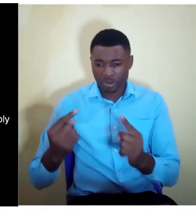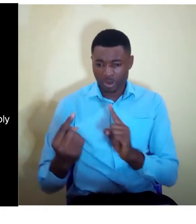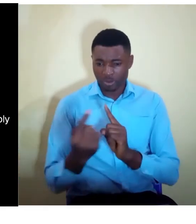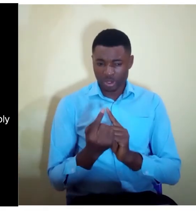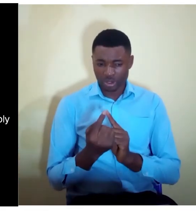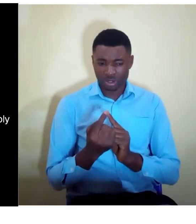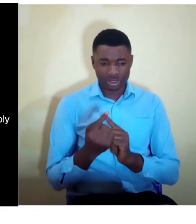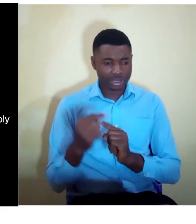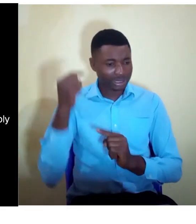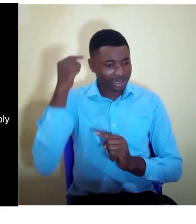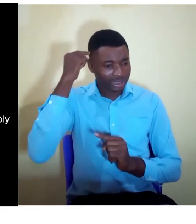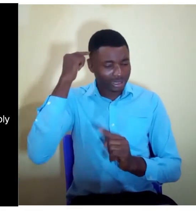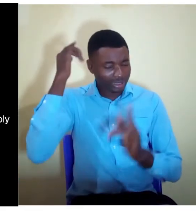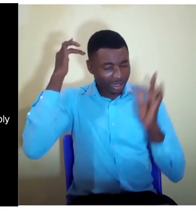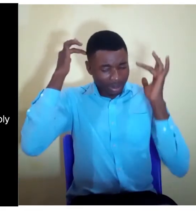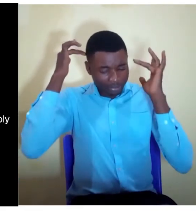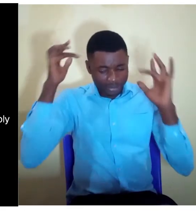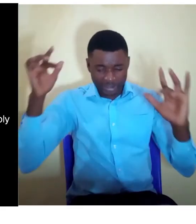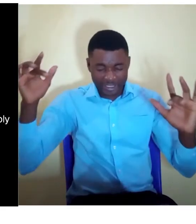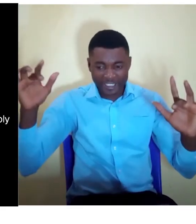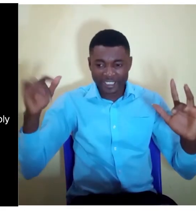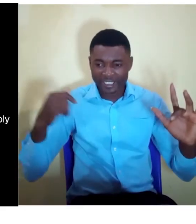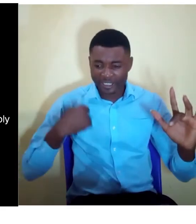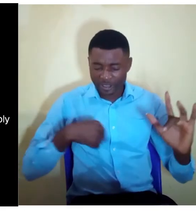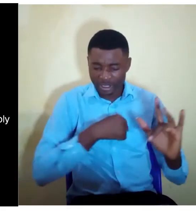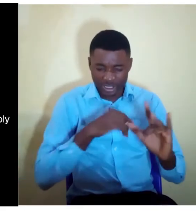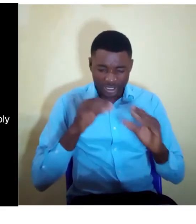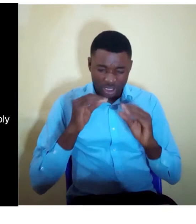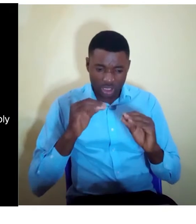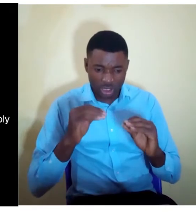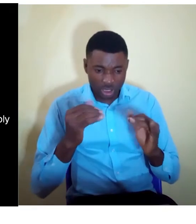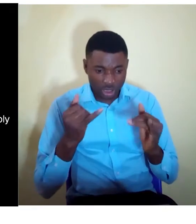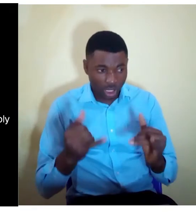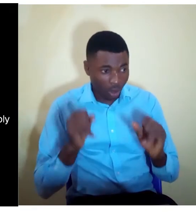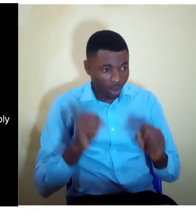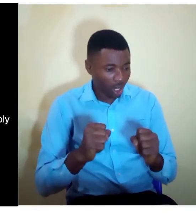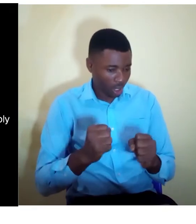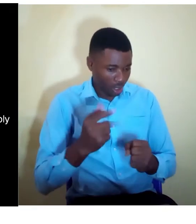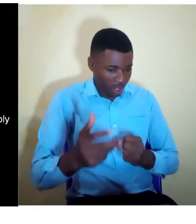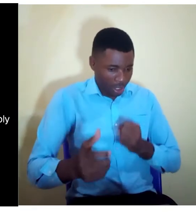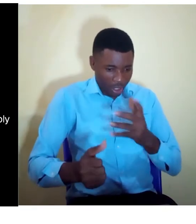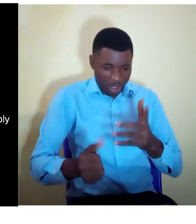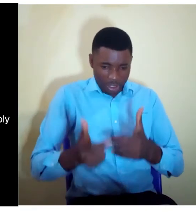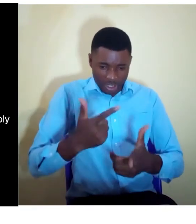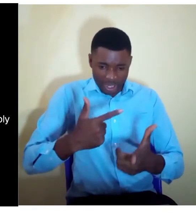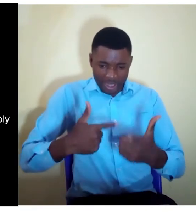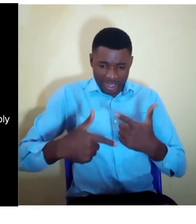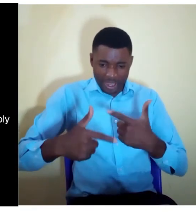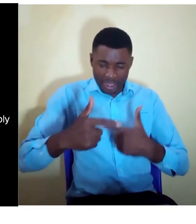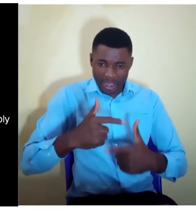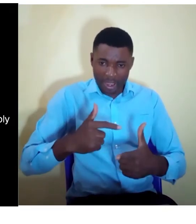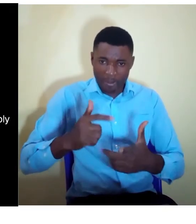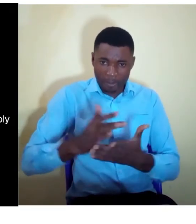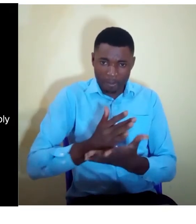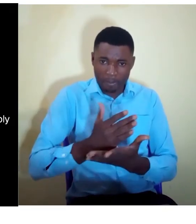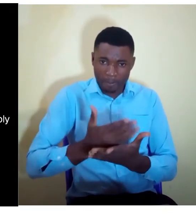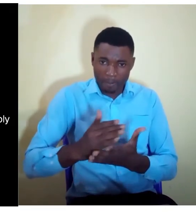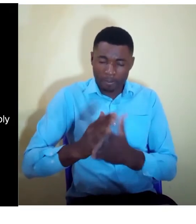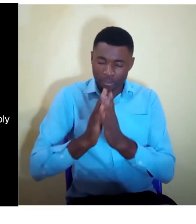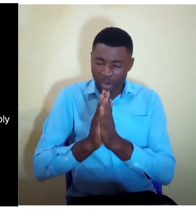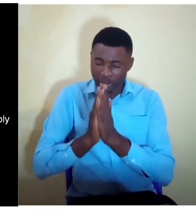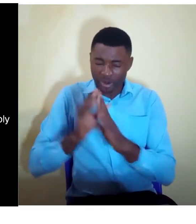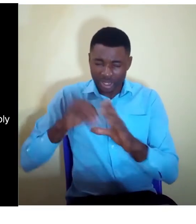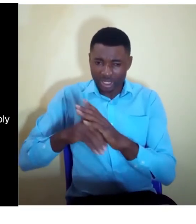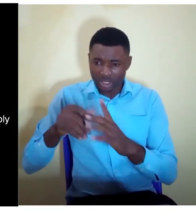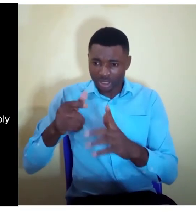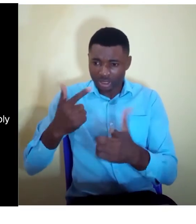to say, now express themselves simply in short hymns and prayers in sign language. And from what we know, that